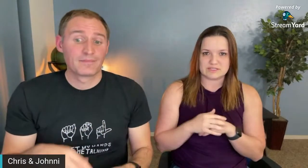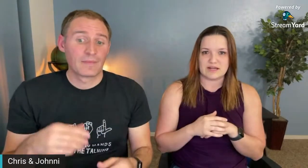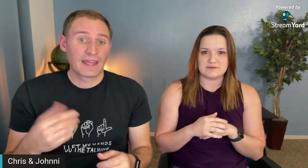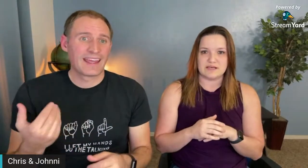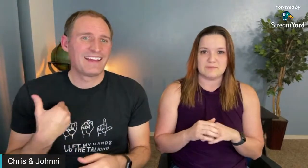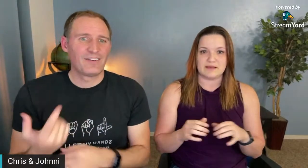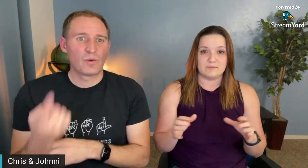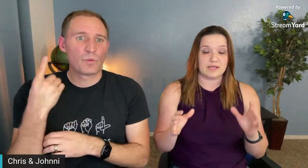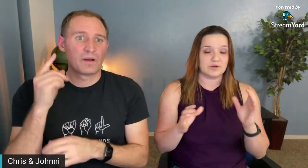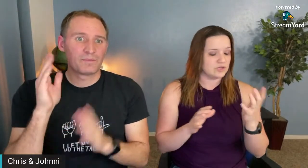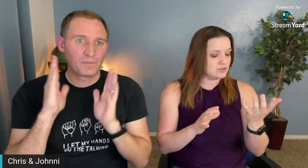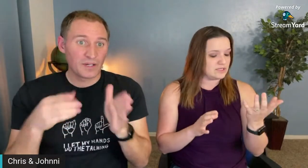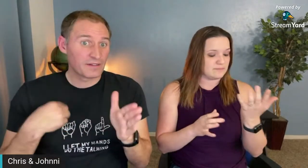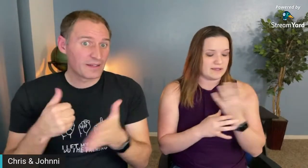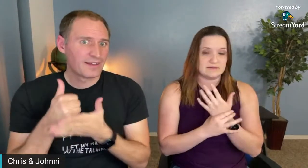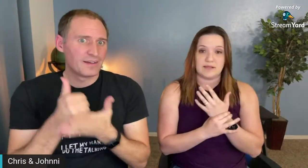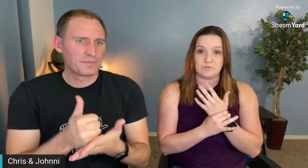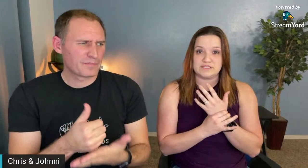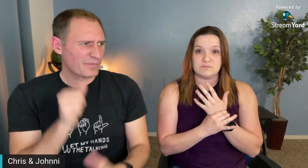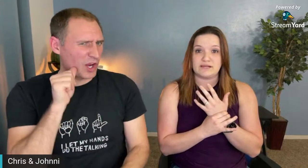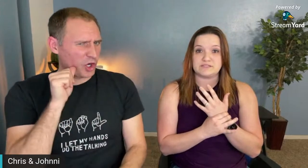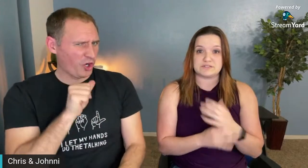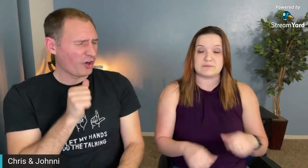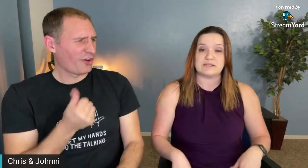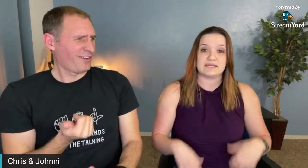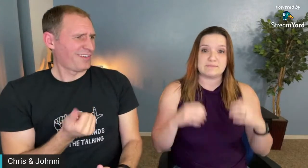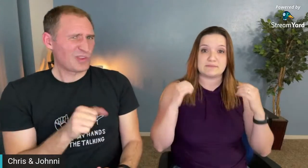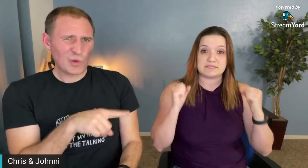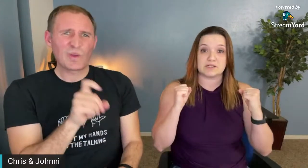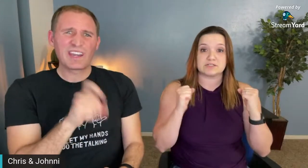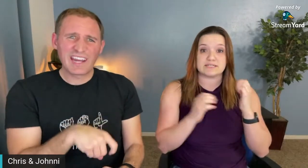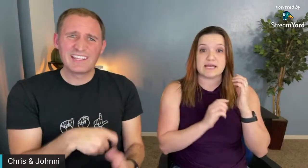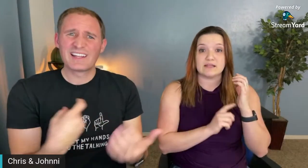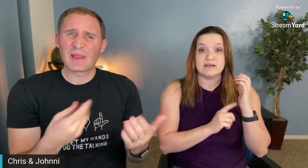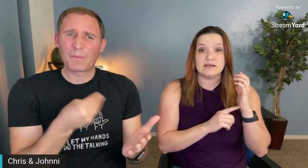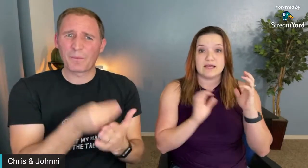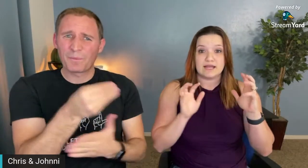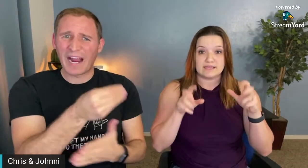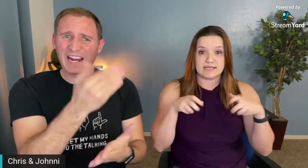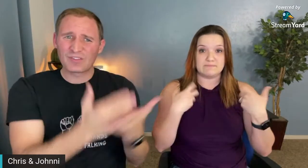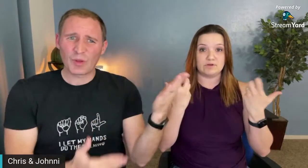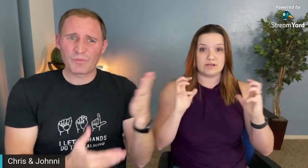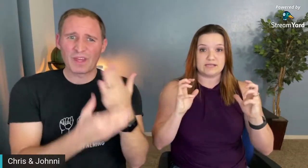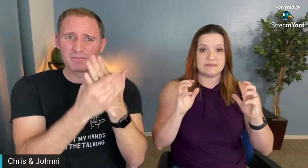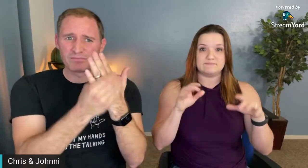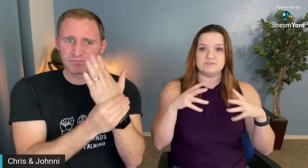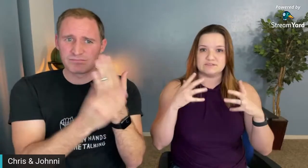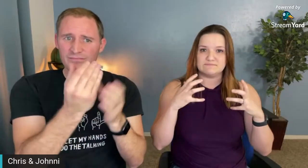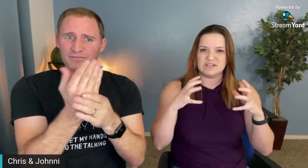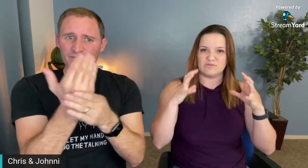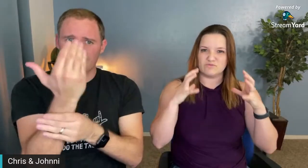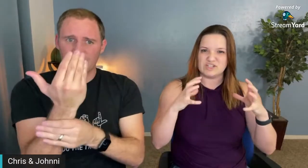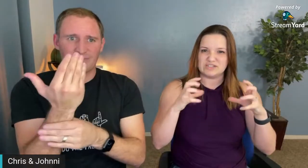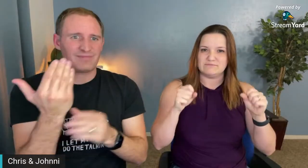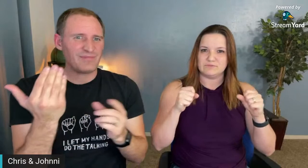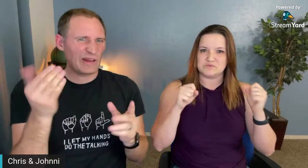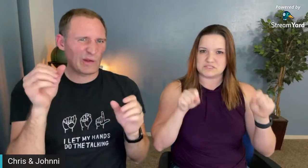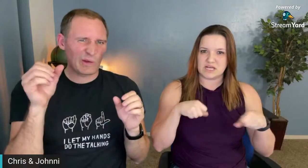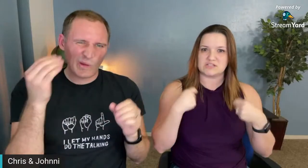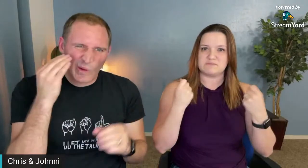that I was helping. I'm like, girl, you need to buy some like wrist brace or something to keep them suckers tight, and keep just rigid when you sign. Just be